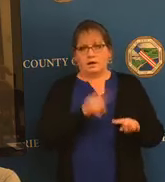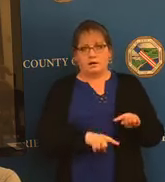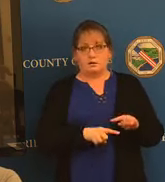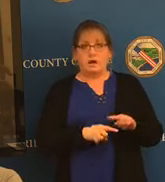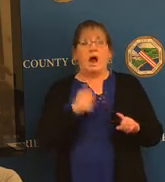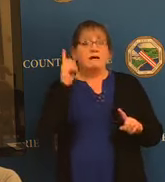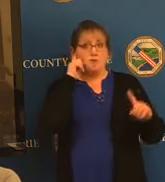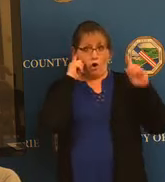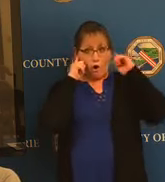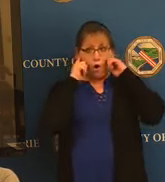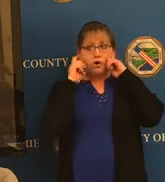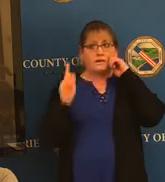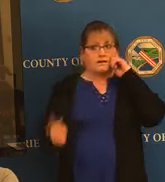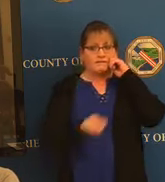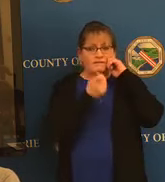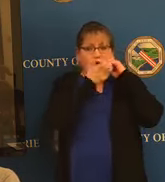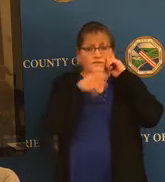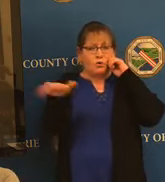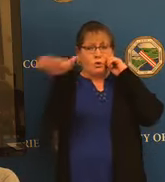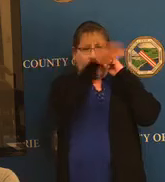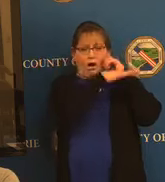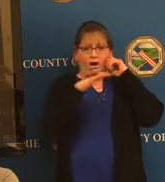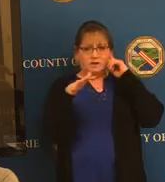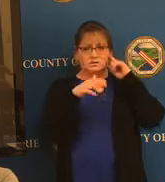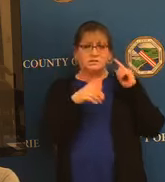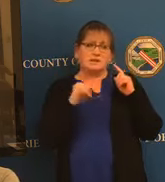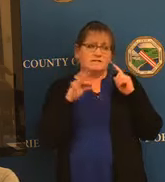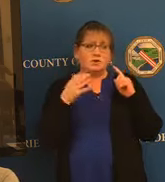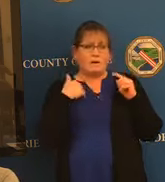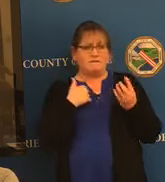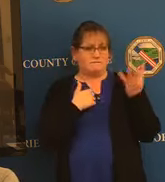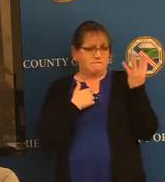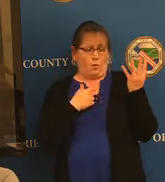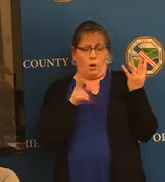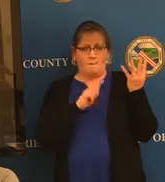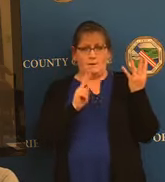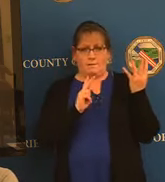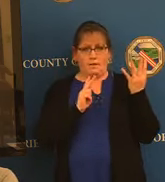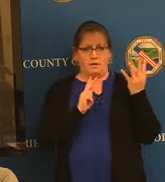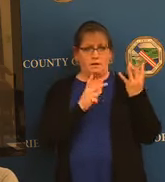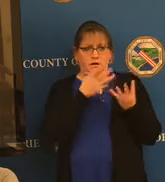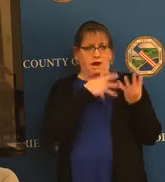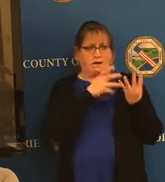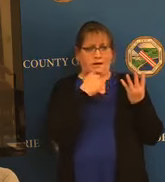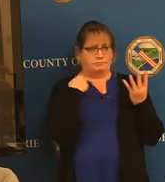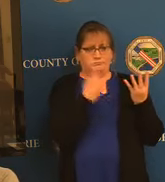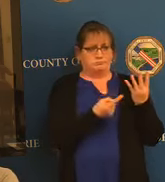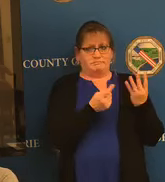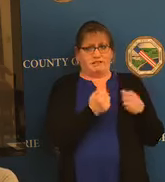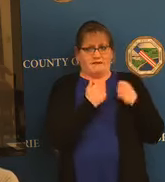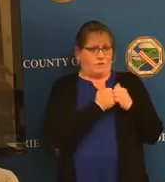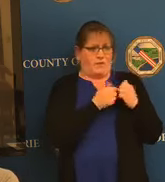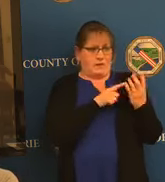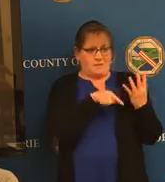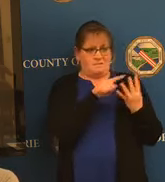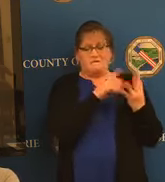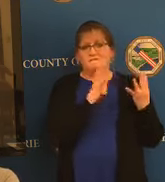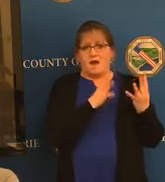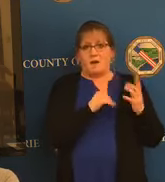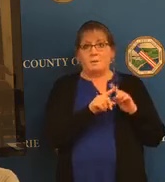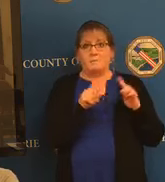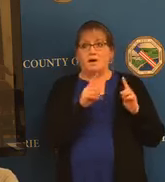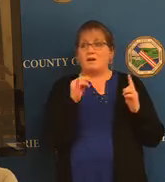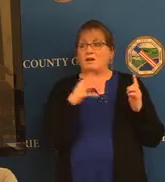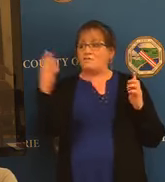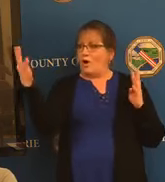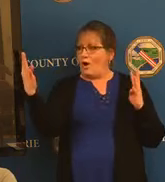with people. If you have a foursome and they're people that you've been around all the time, it's probably no harm. The issue is when you come in contact with the